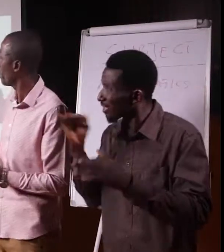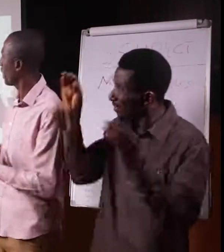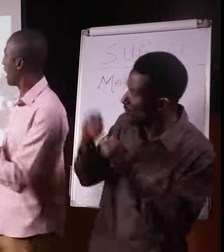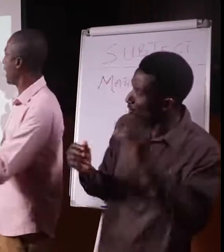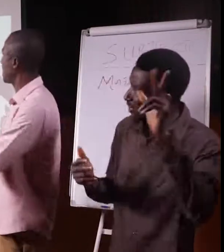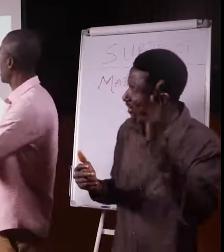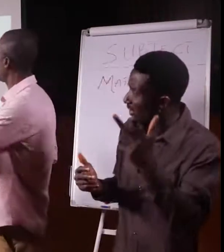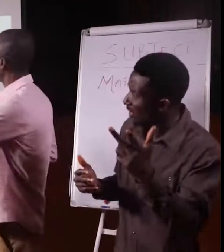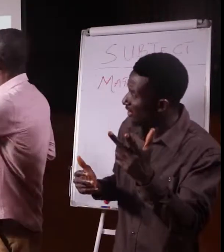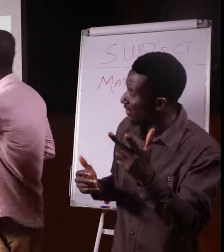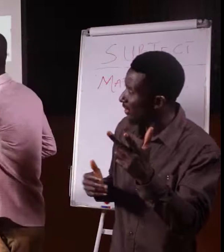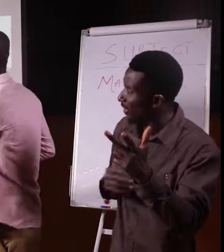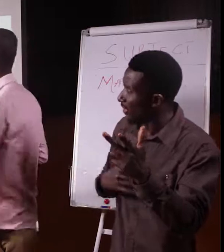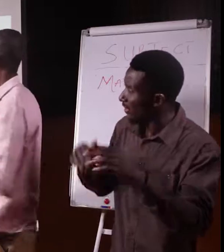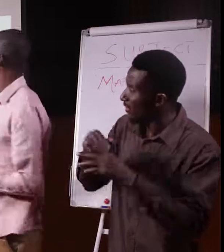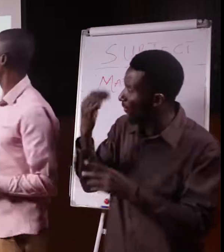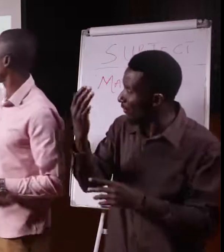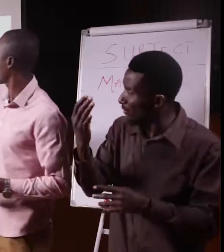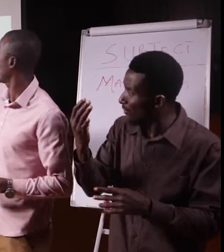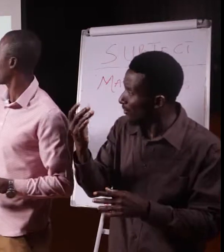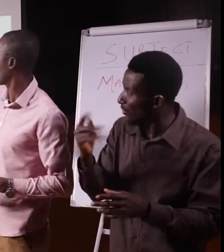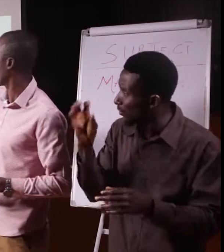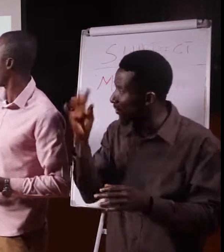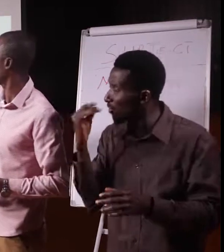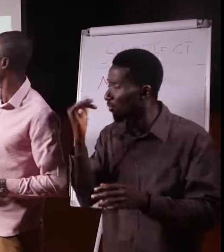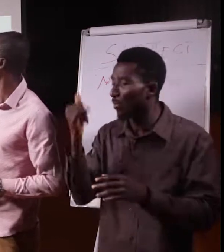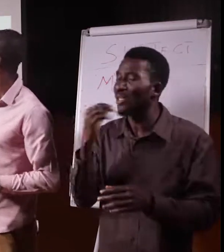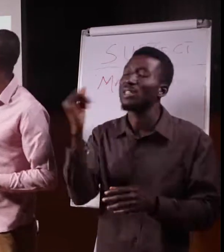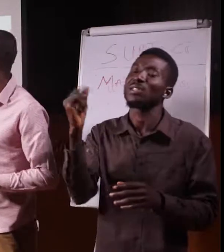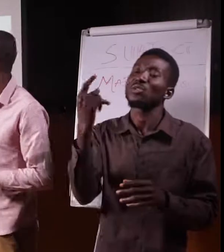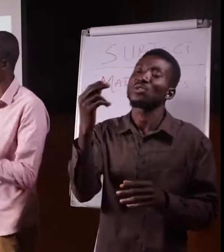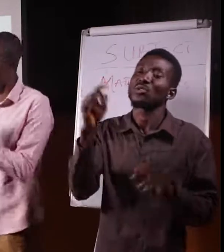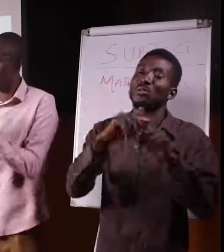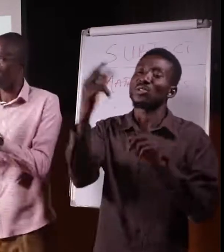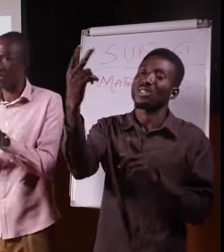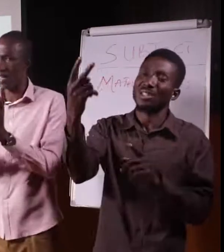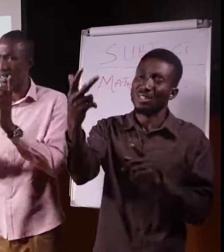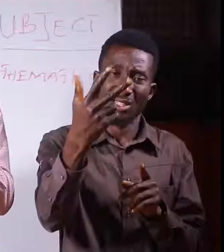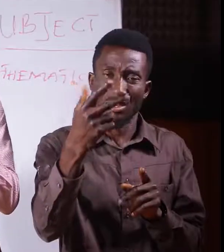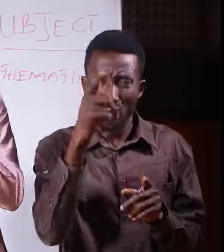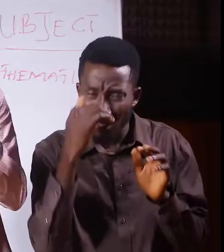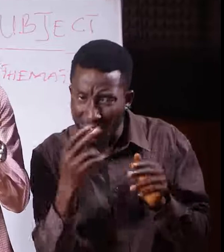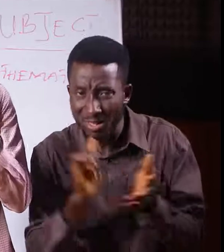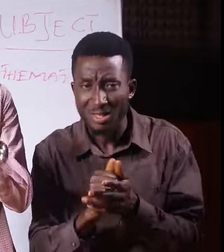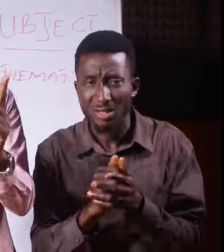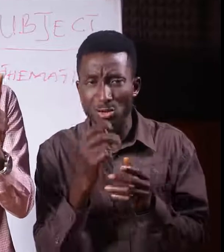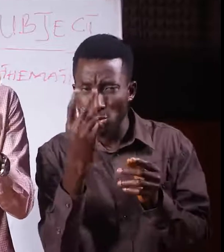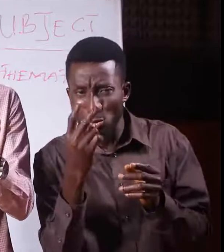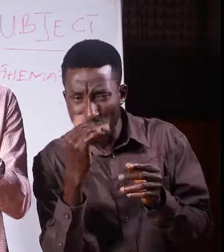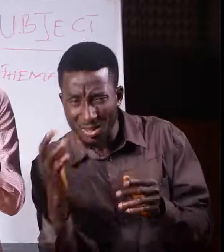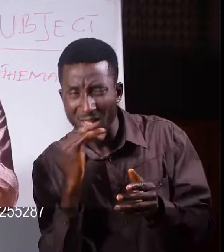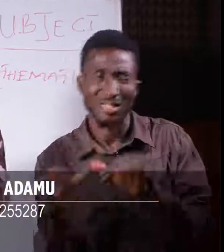3. And in the fourth equation, the coefficient of y is also plus 3. You can now see that the two signs are the